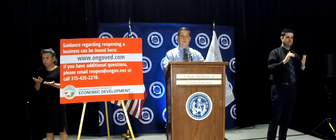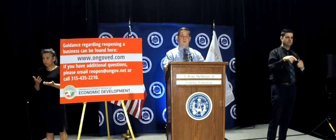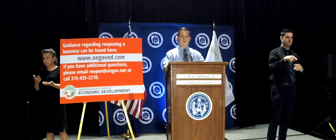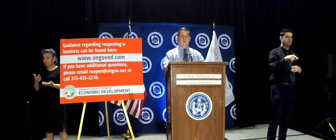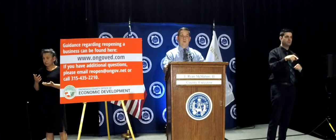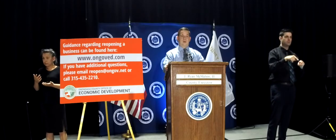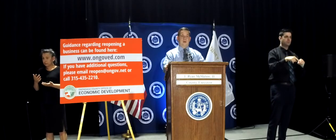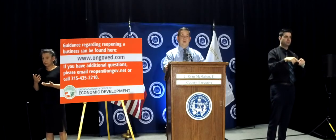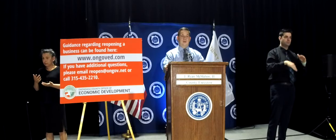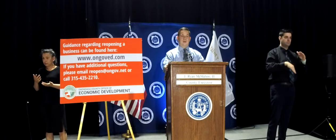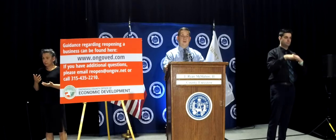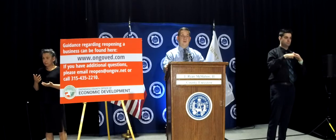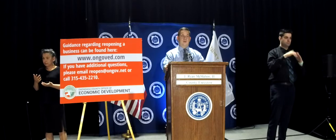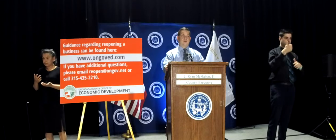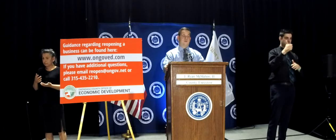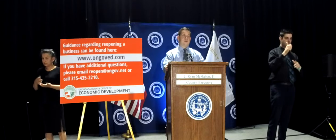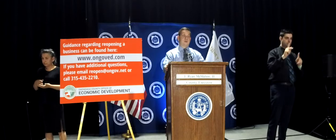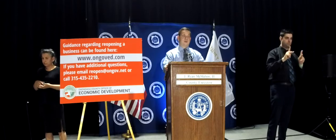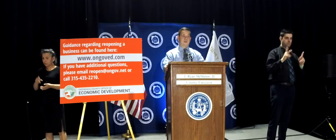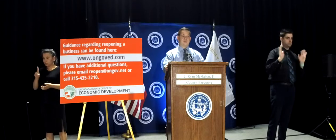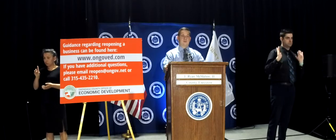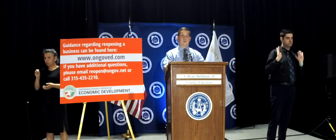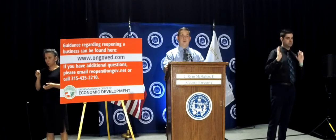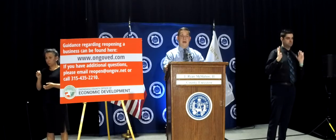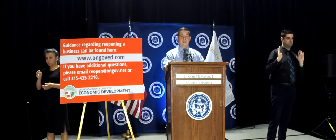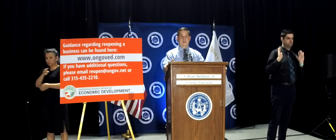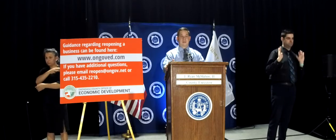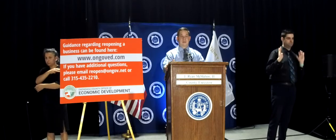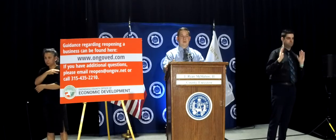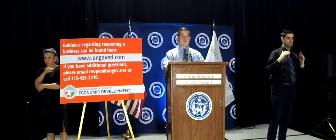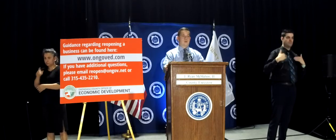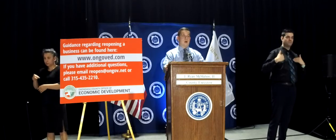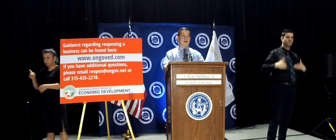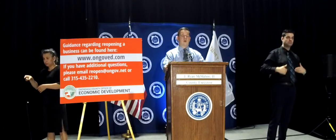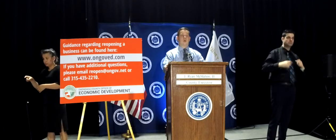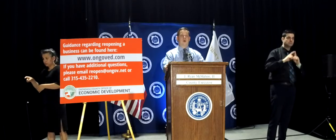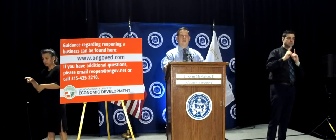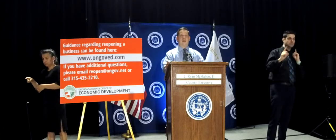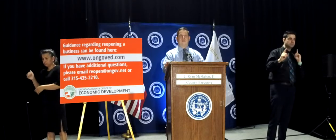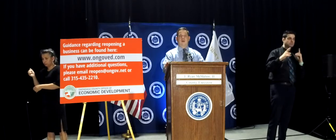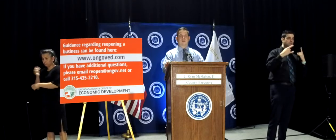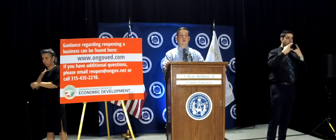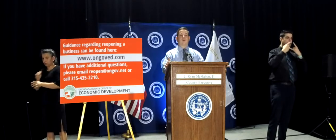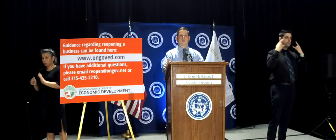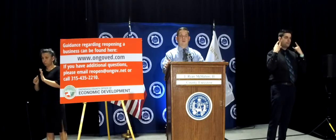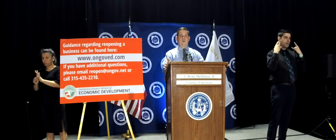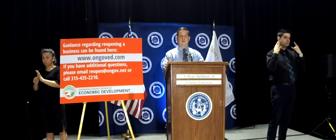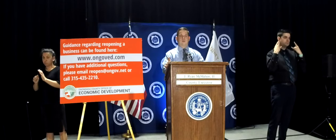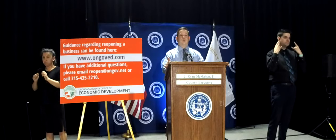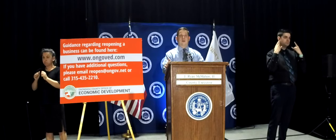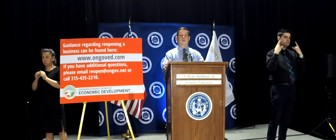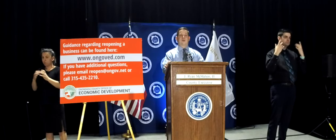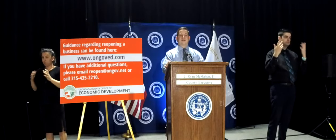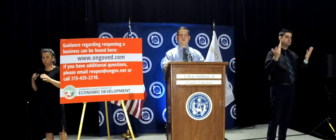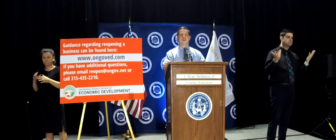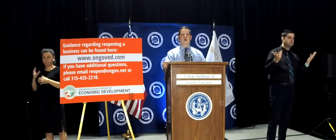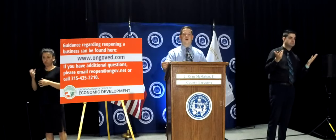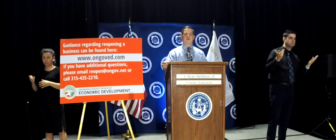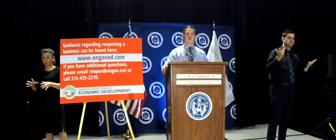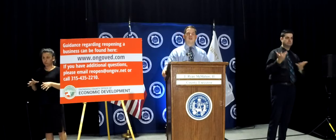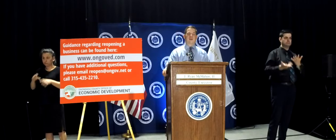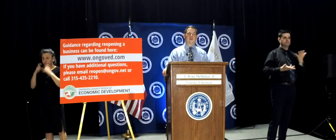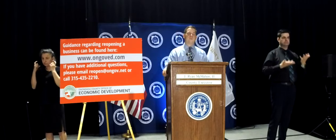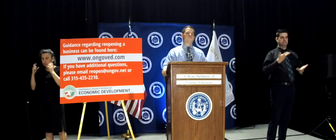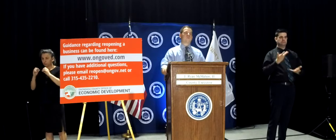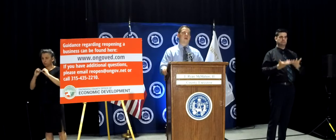10 people, and they're going to physically distance and wear masks. So I don't know if that falls, what